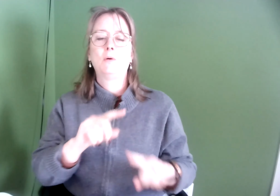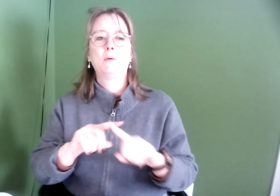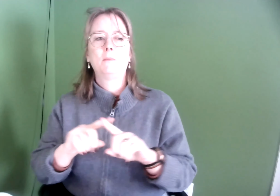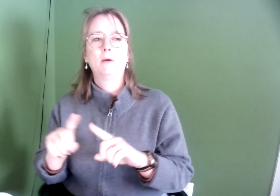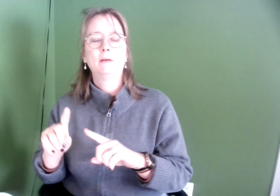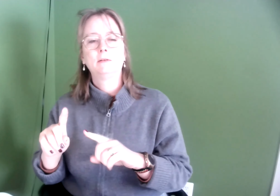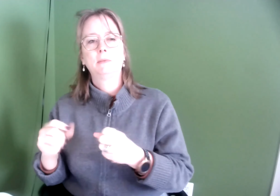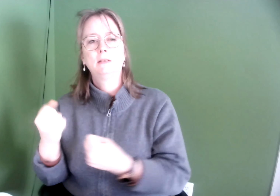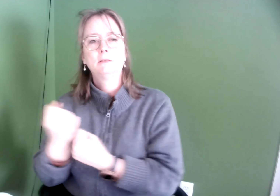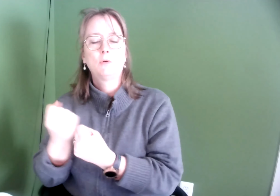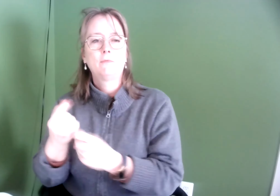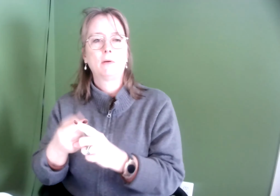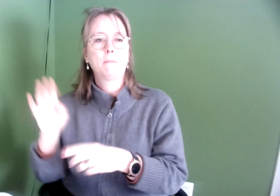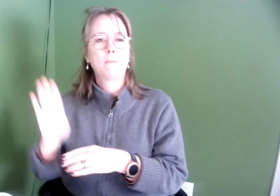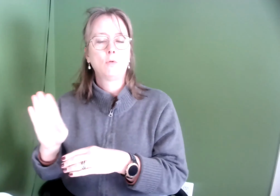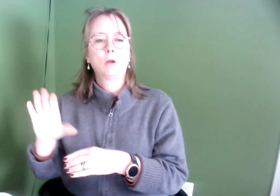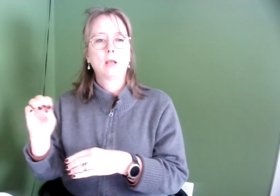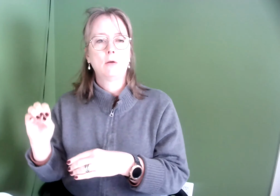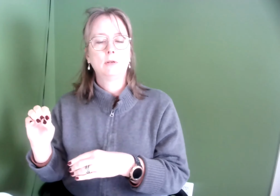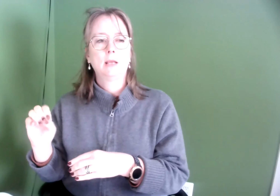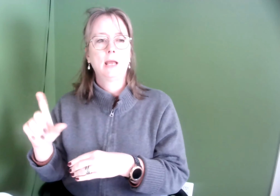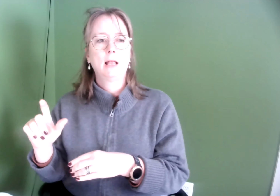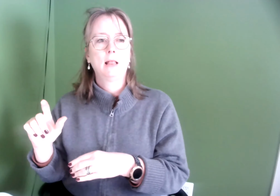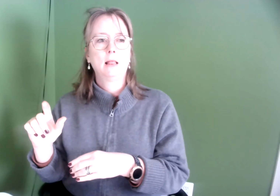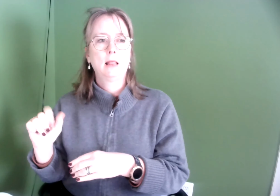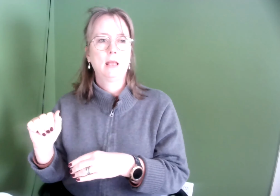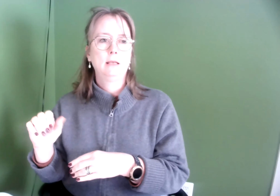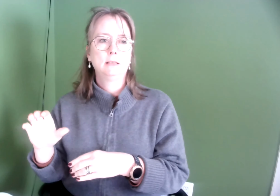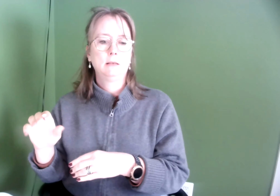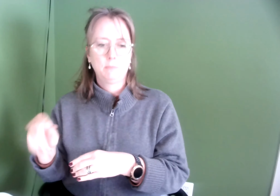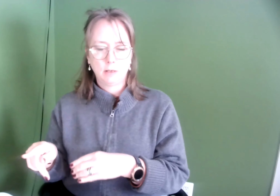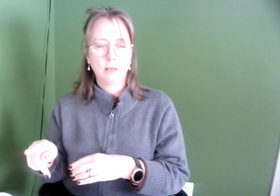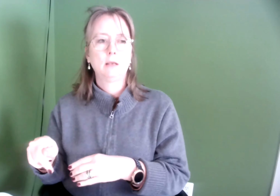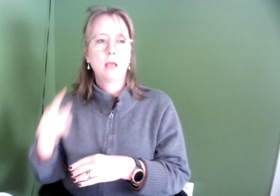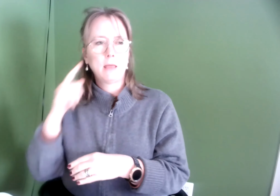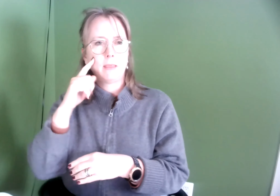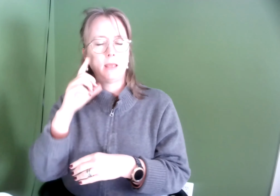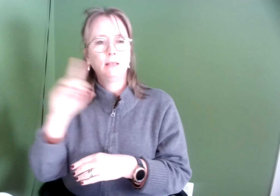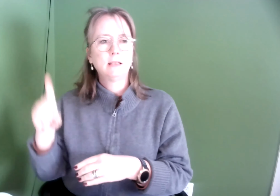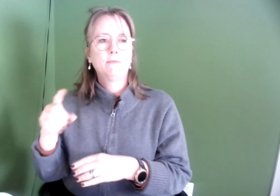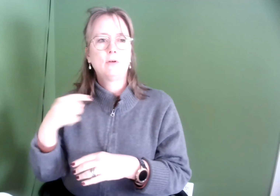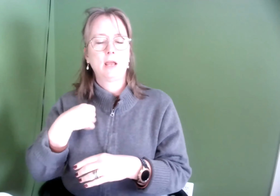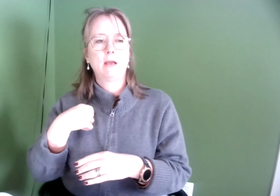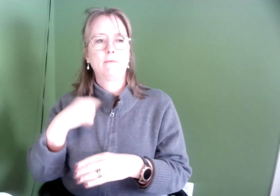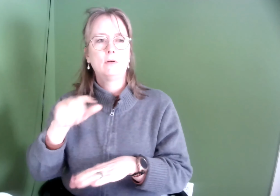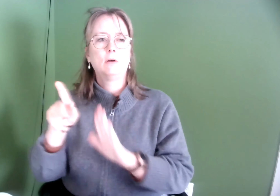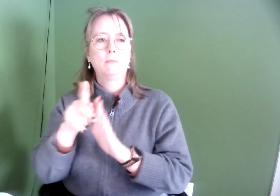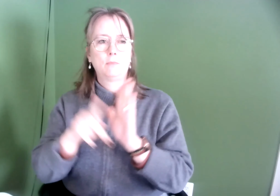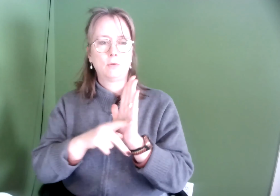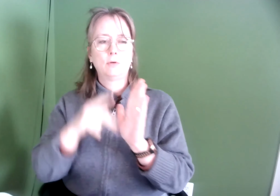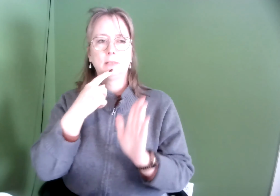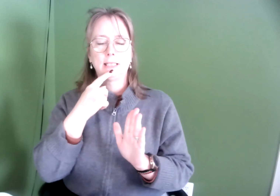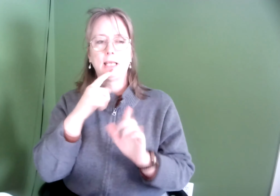well as allies like Together Colorado. Denver has a program called the STAR program.